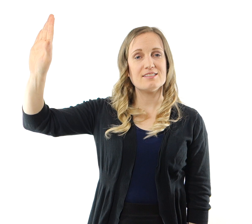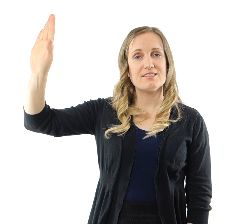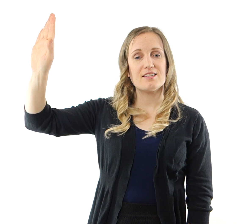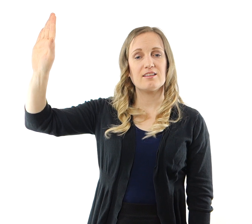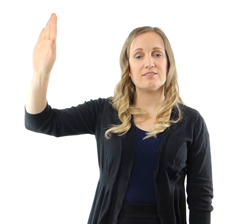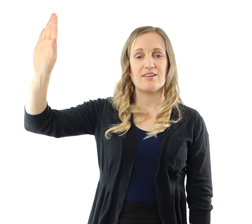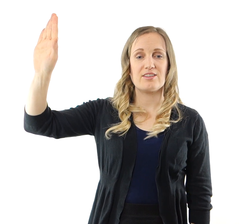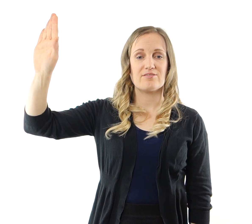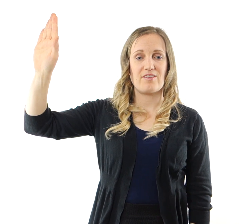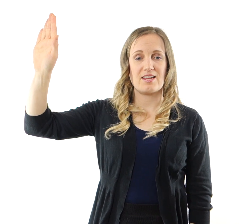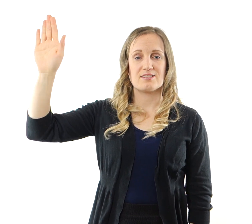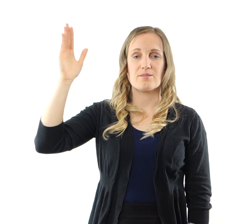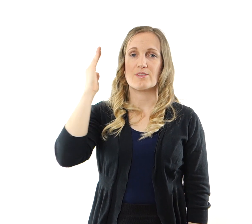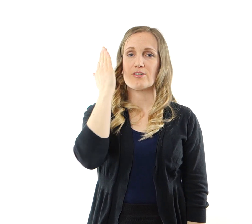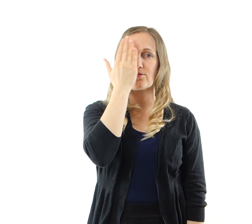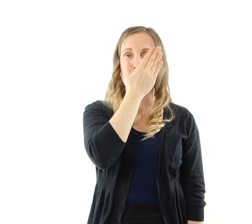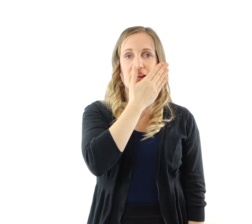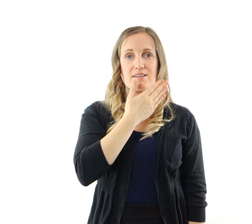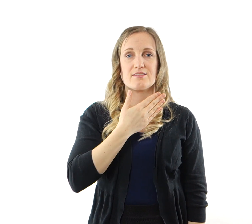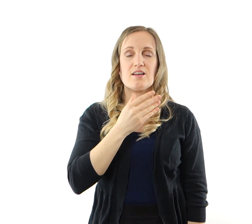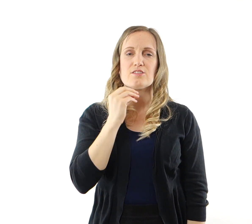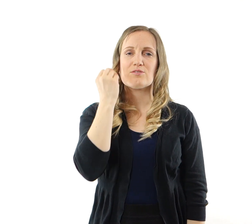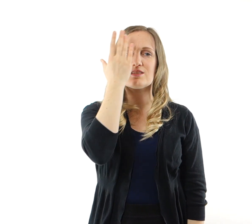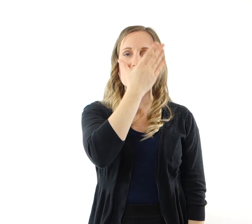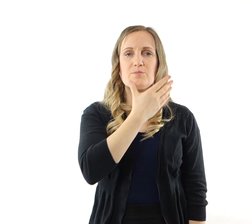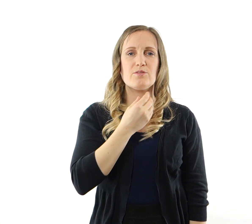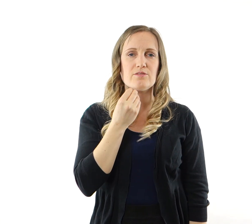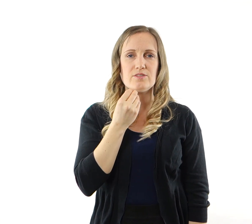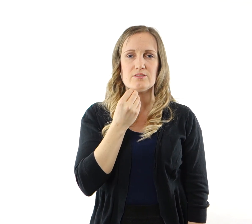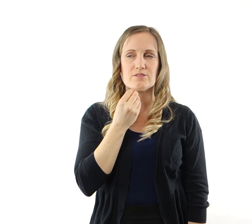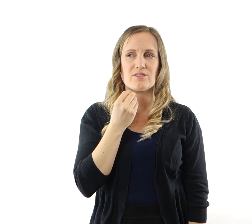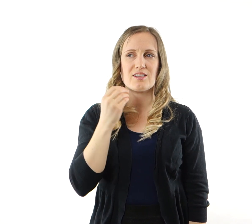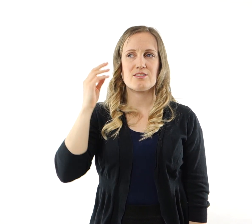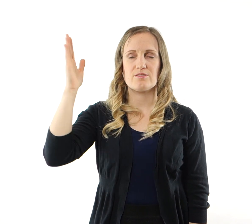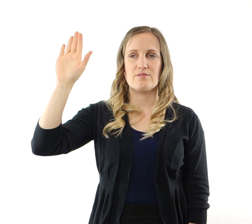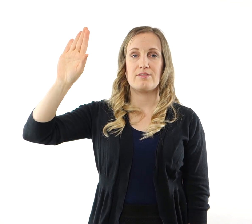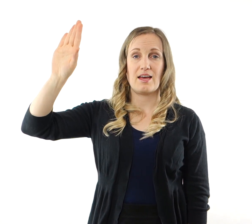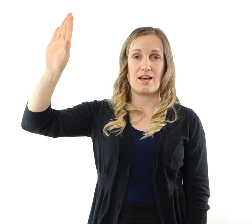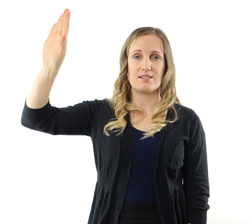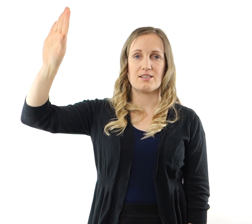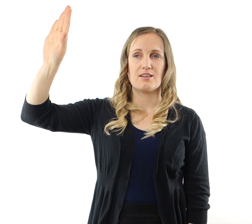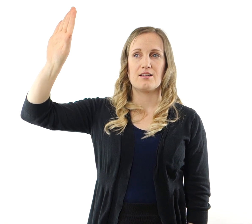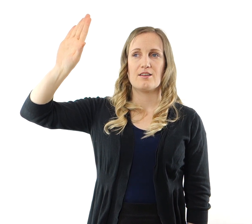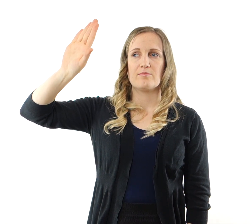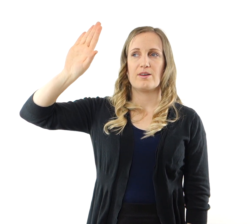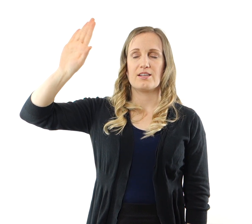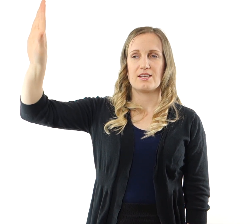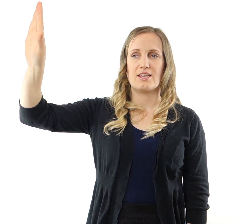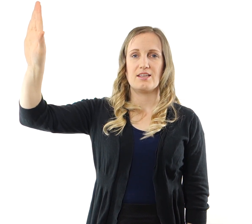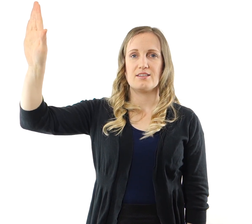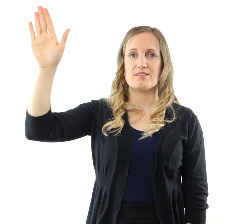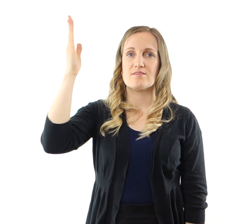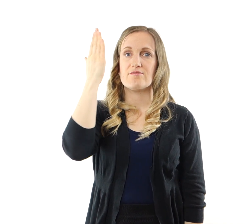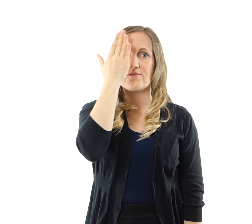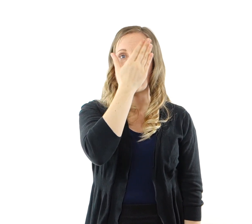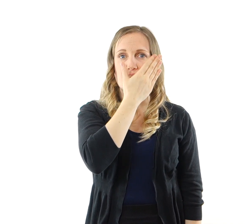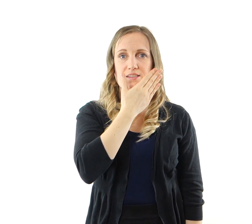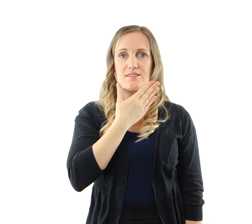his loving face. I'm going to go face. So this is beautiful. So try not to do that, but his face,